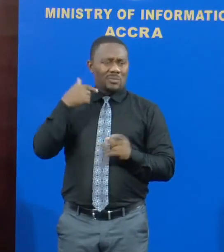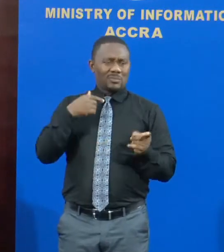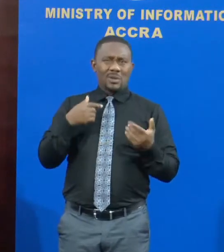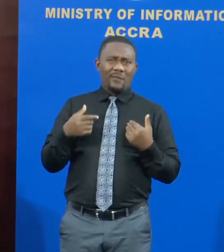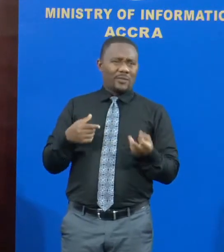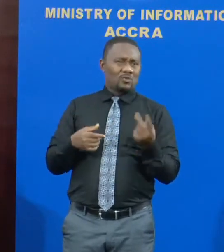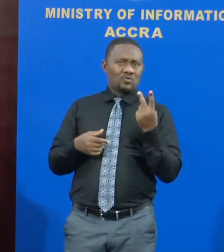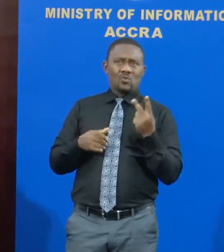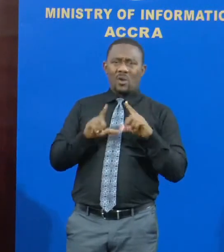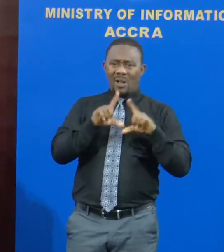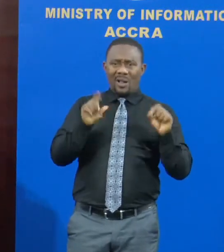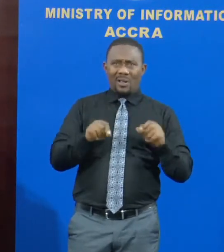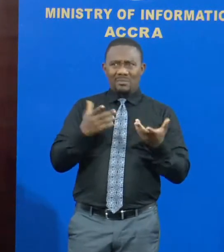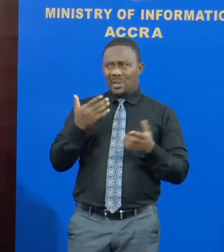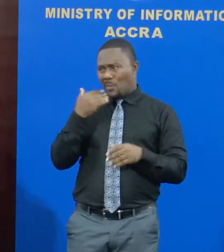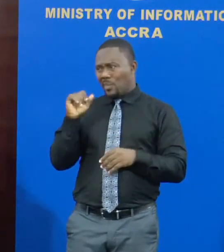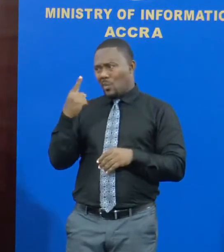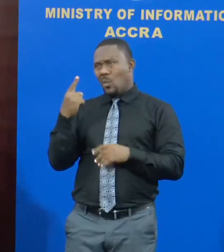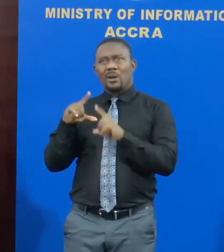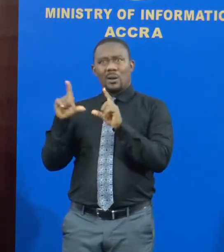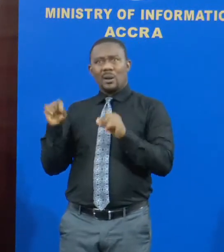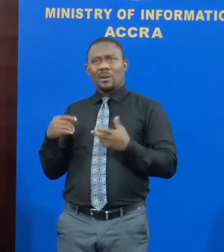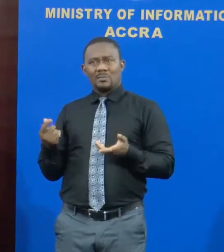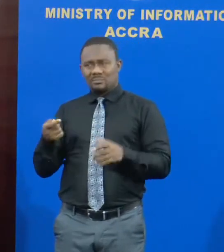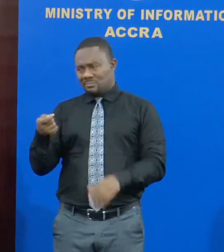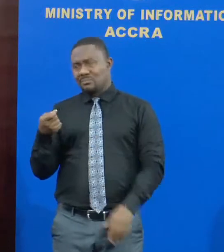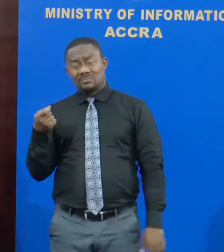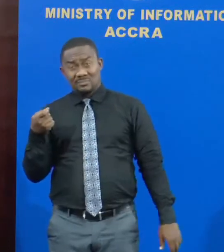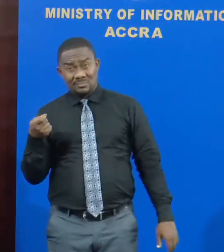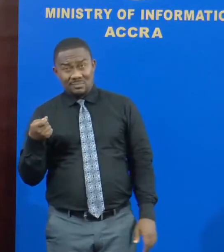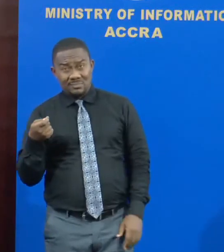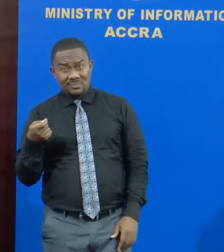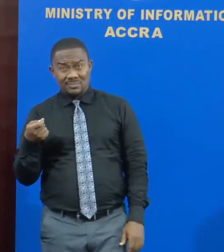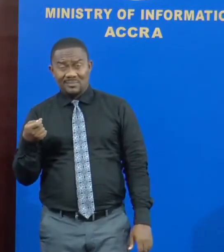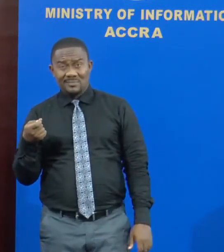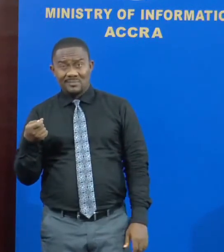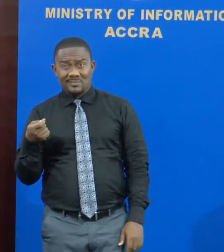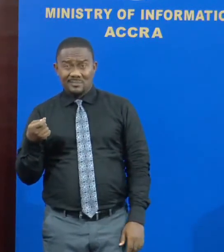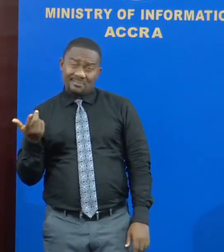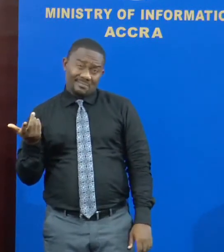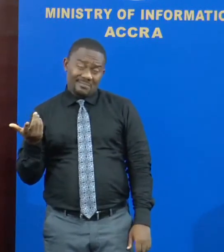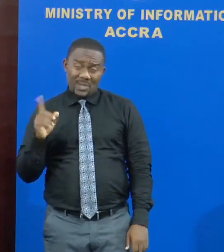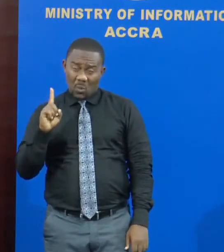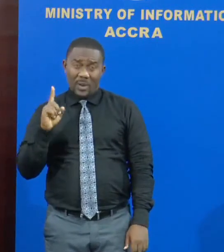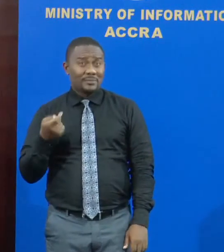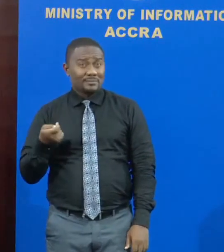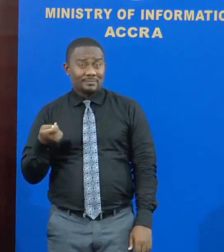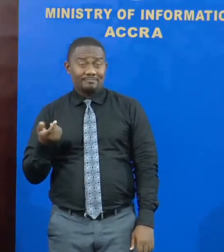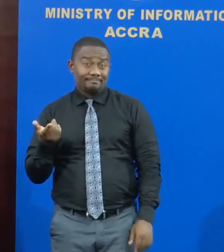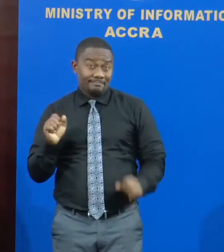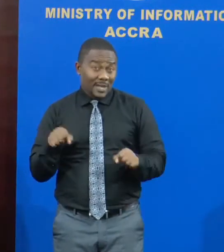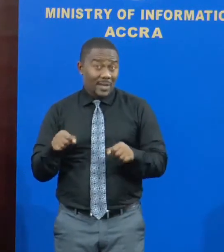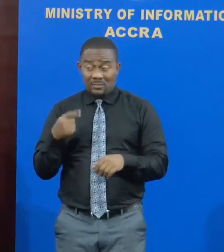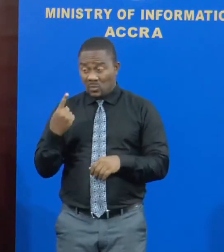two cards to come to SSNIT to do SSNIT business when you can carry only one?